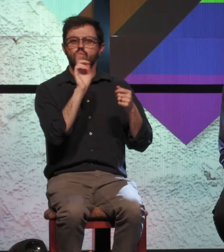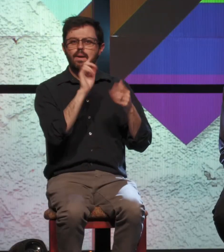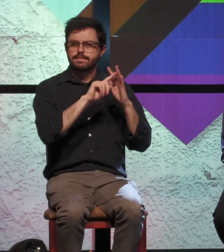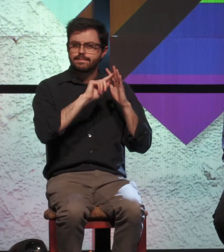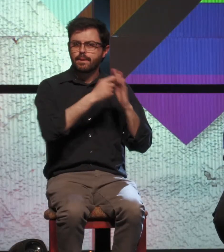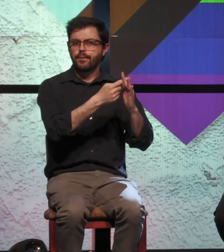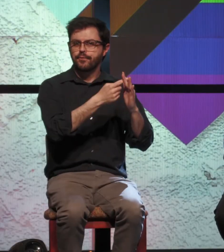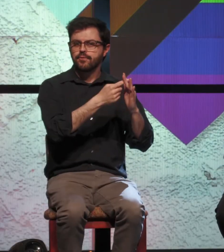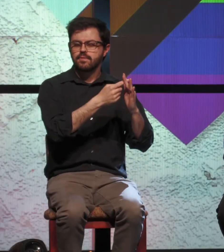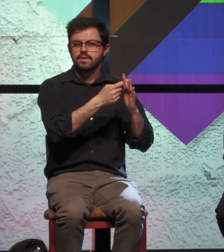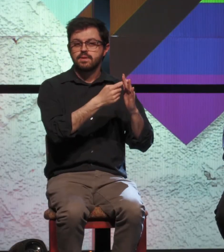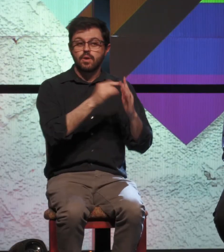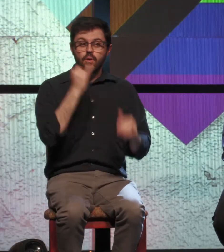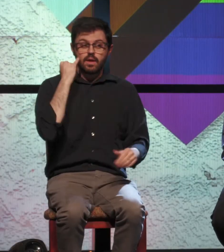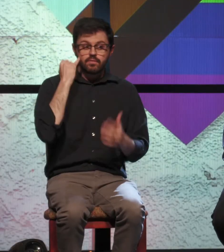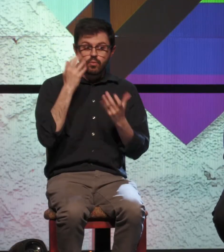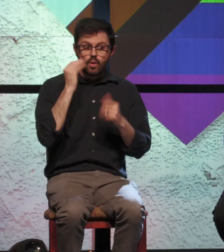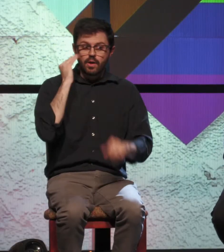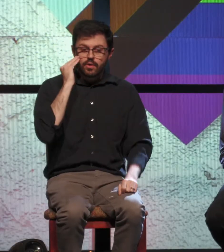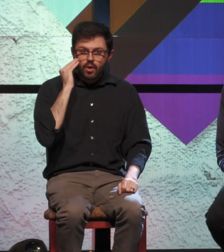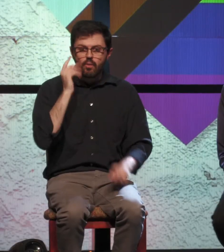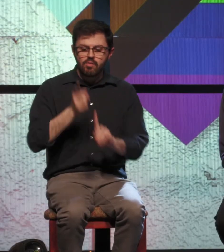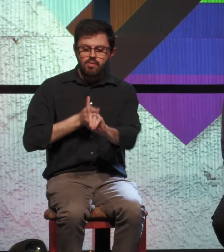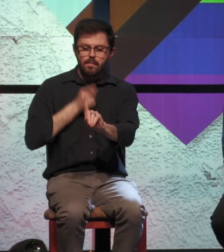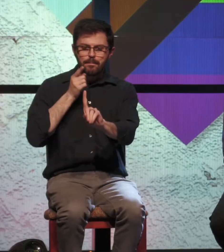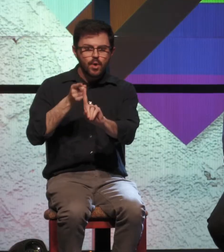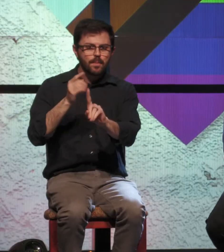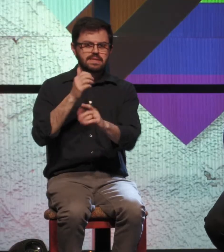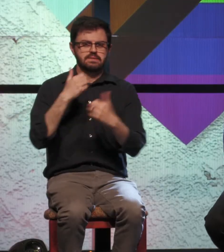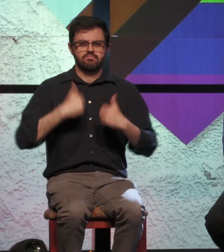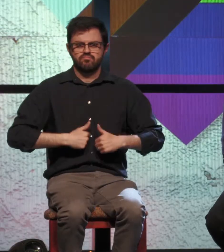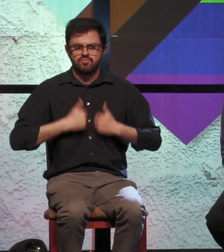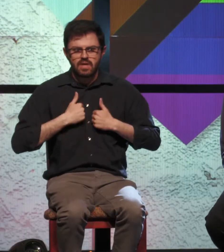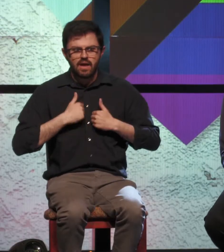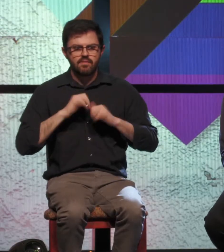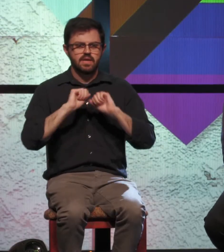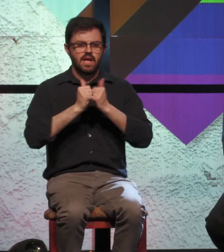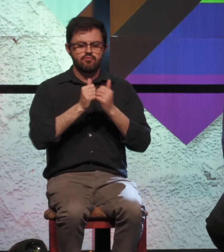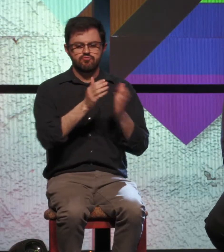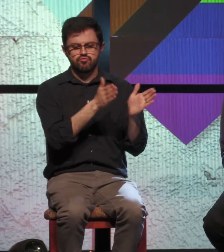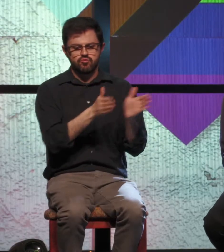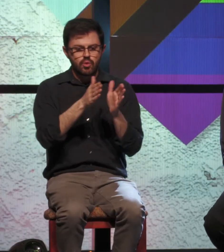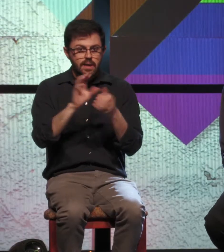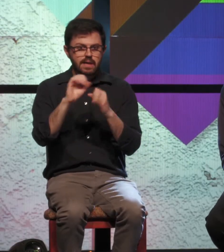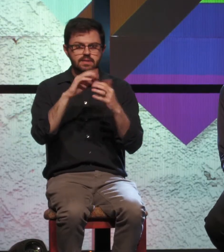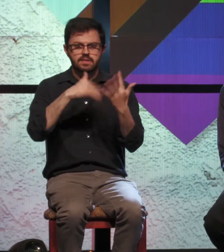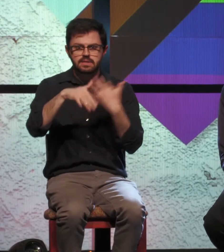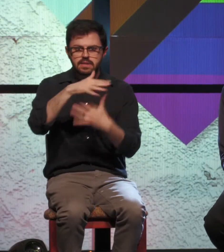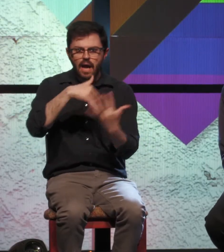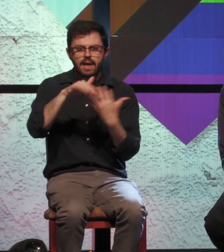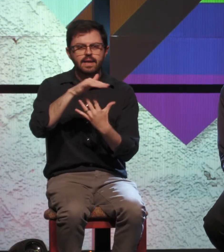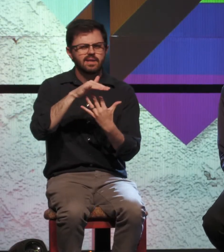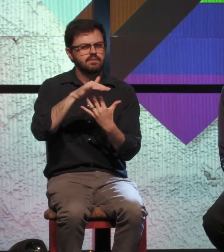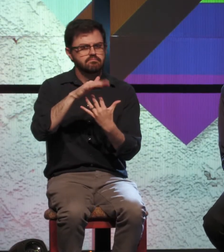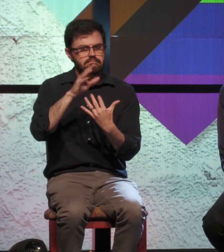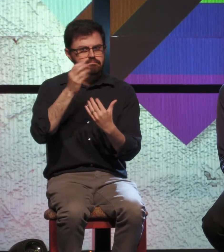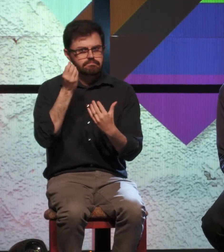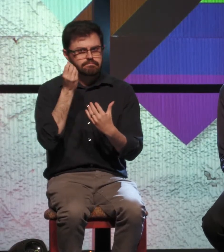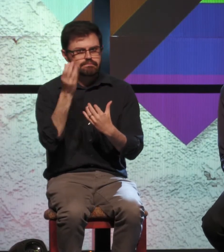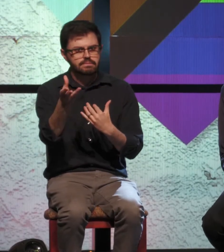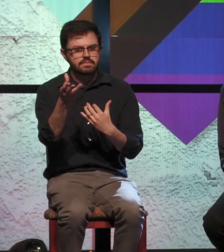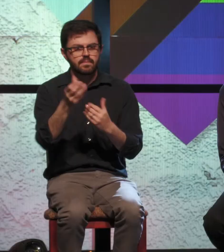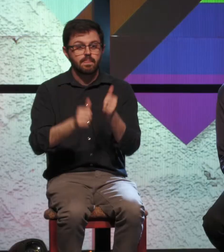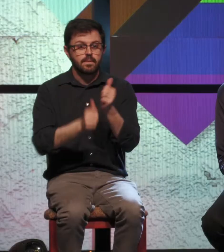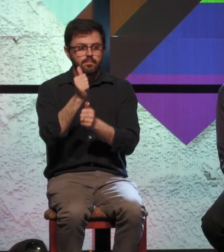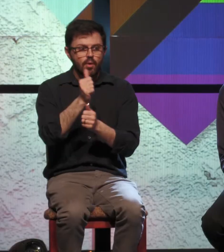want to know what life is all about, if you really want to know how to organize society, which, by the way, most of the commandments that we